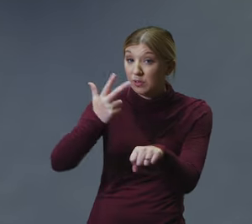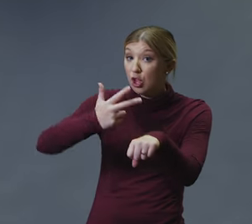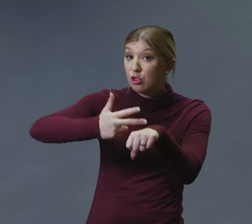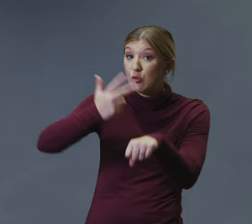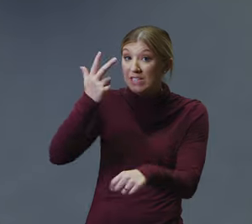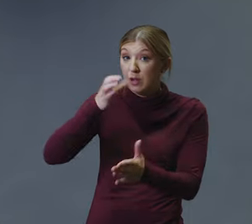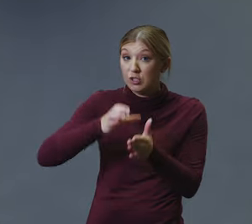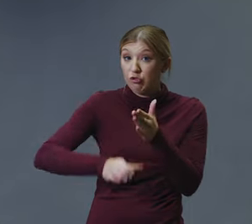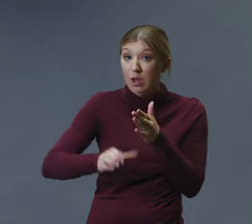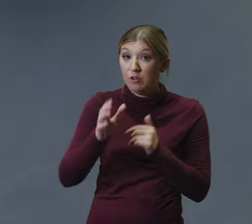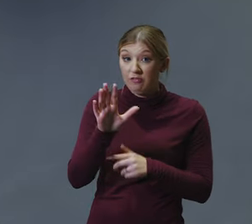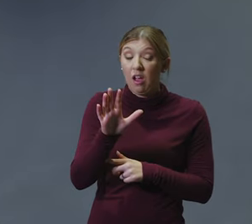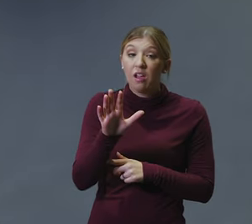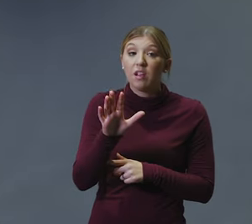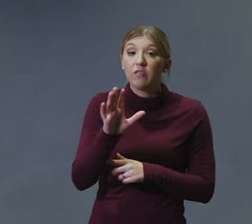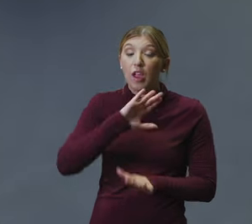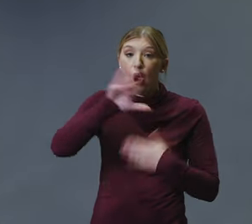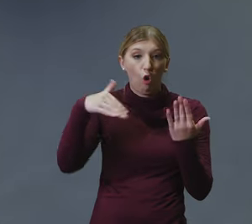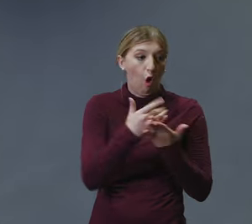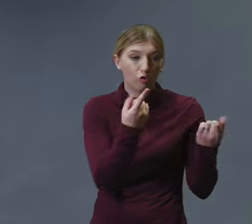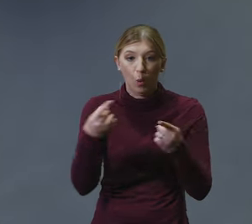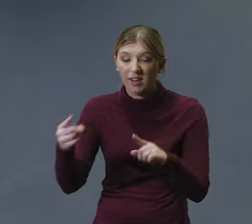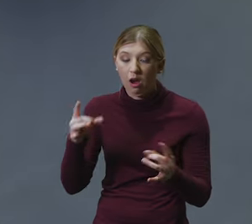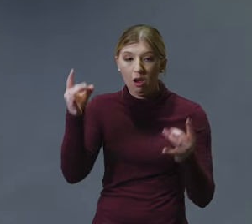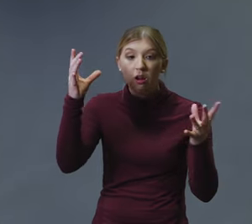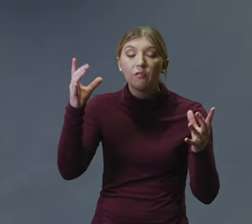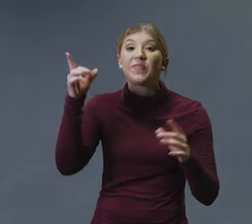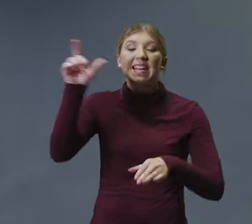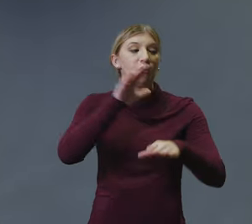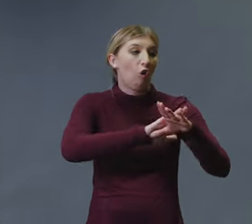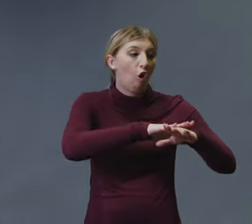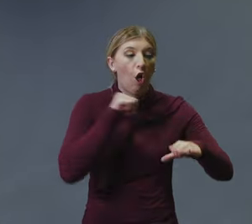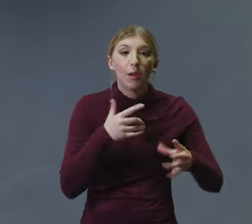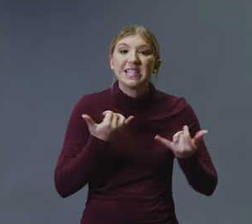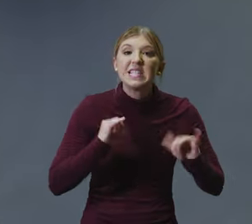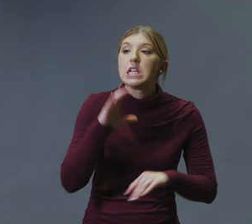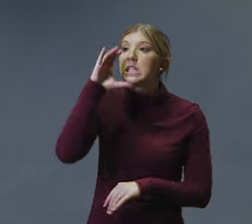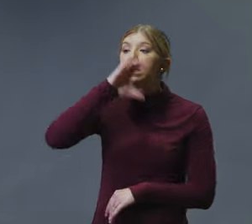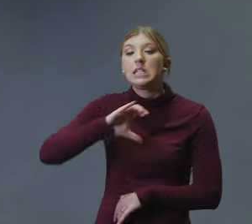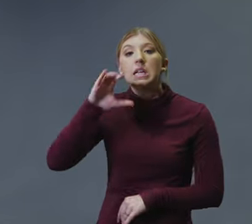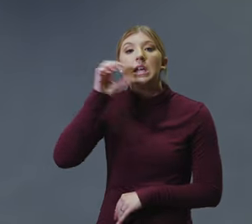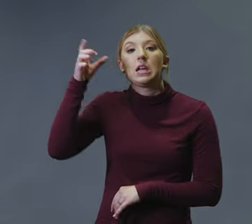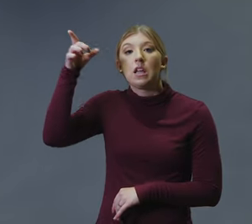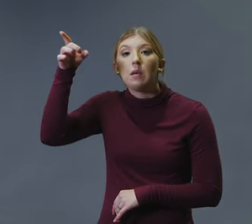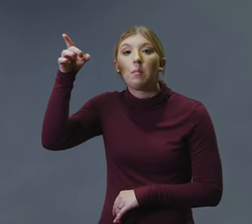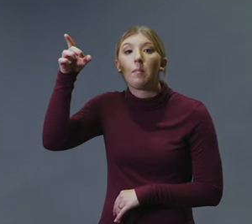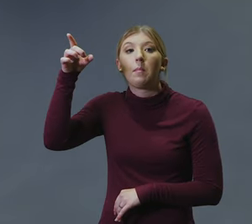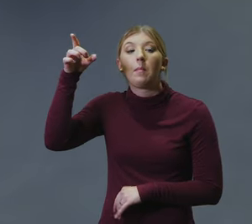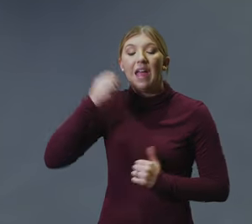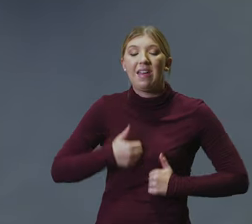Three times in this chapter, in the midst of all this, he's calling them to still seek him and